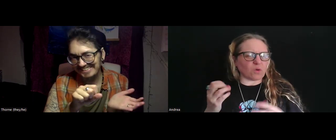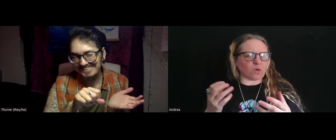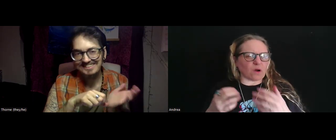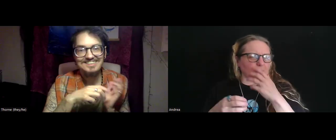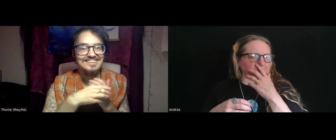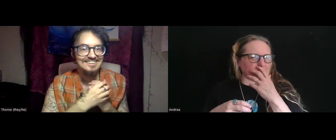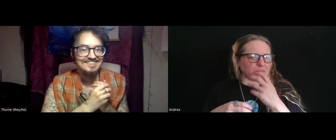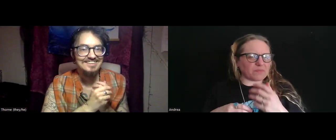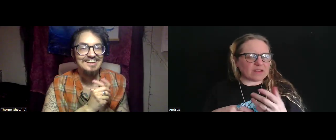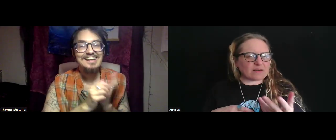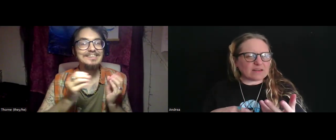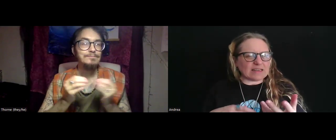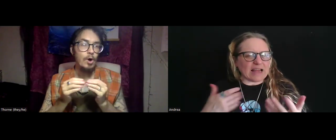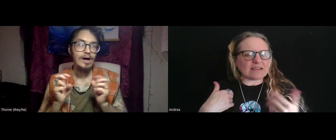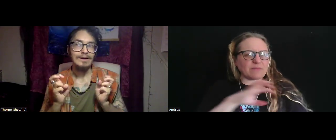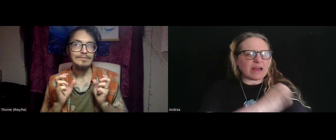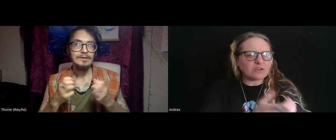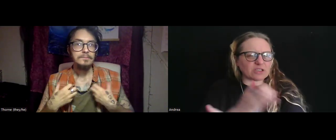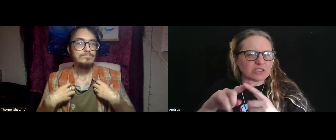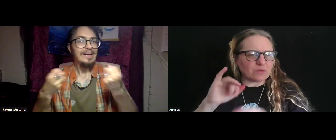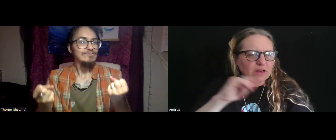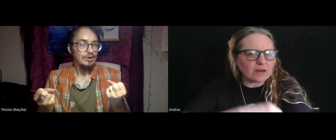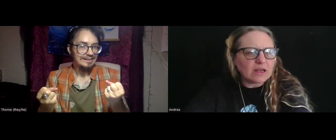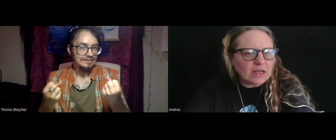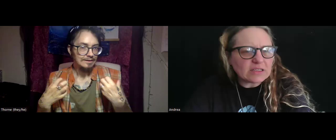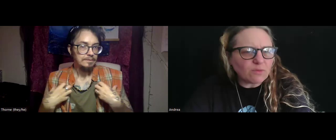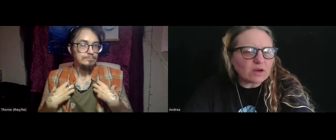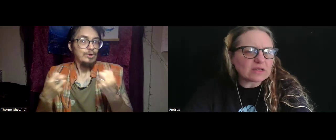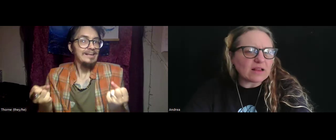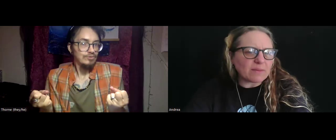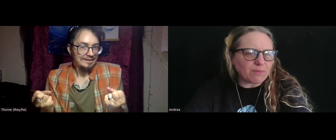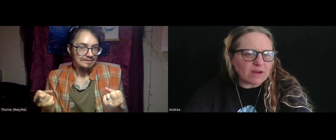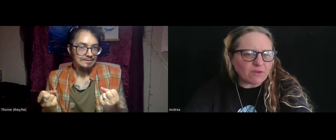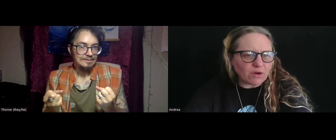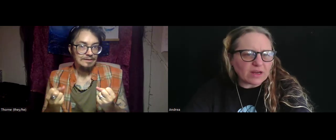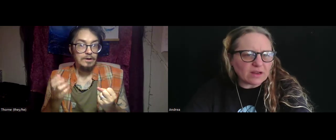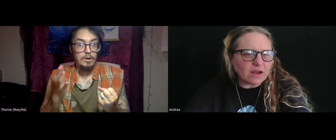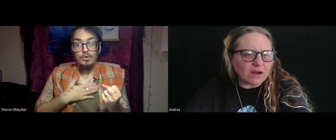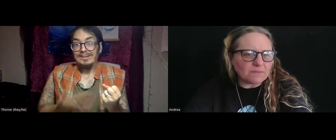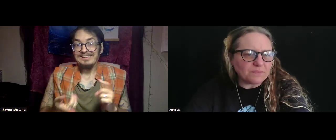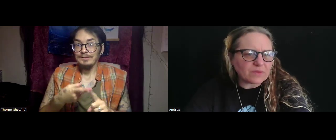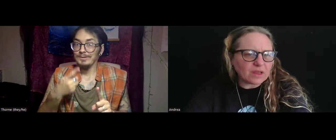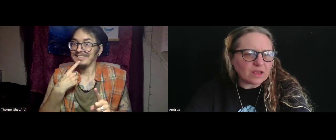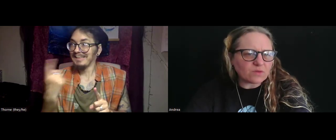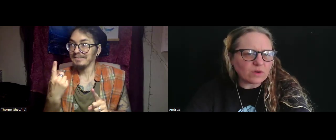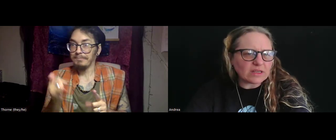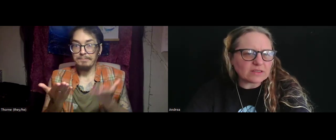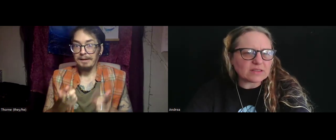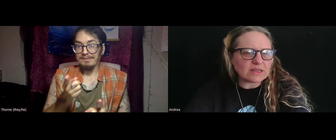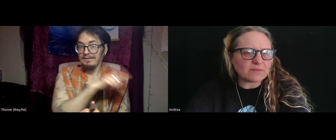So it has some energy to it. It's got like bravery. It's willing to say